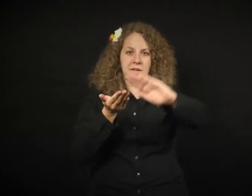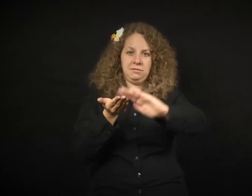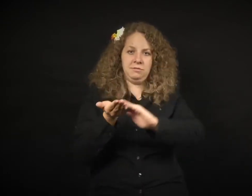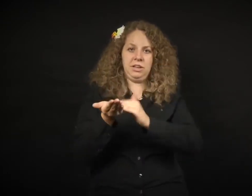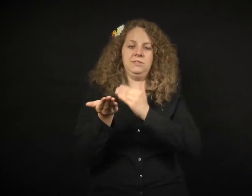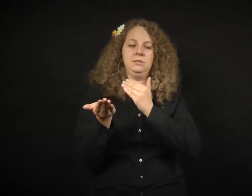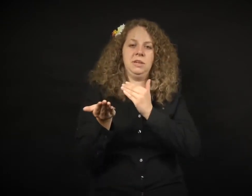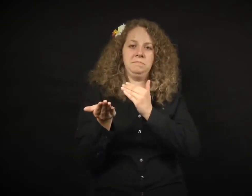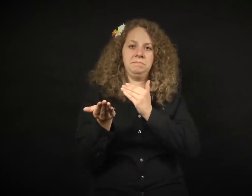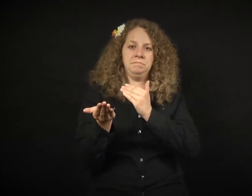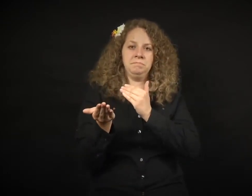me,